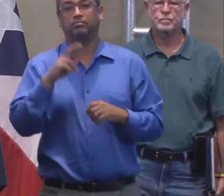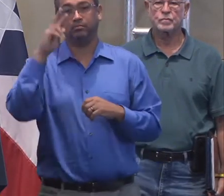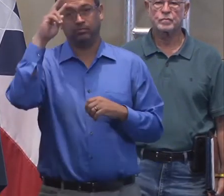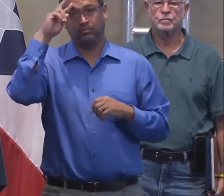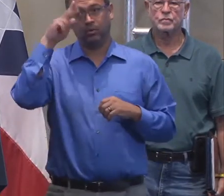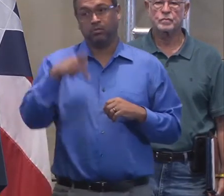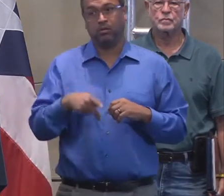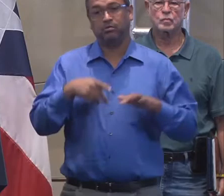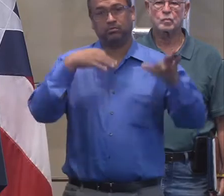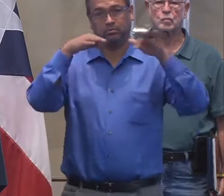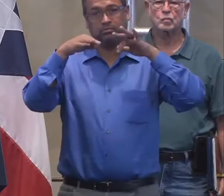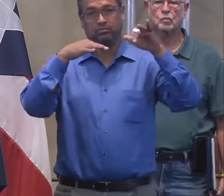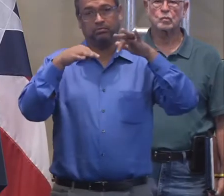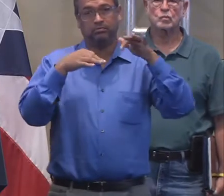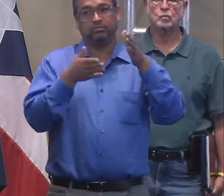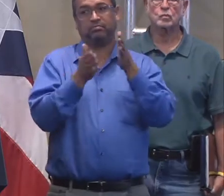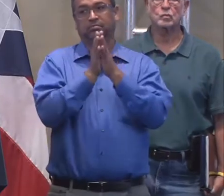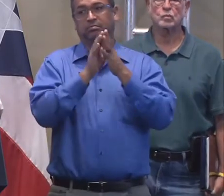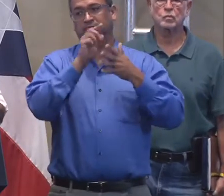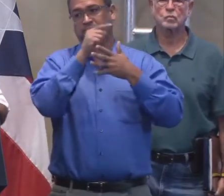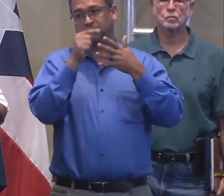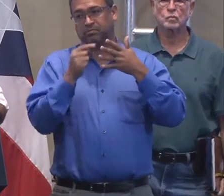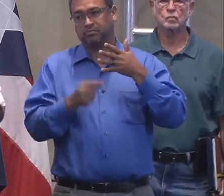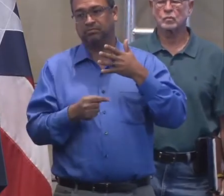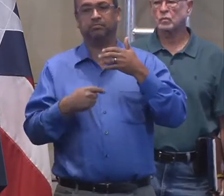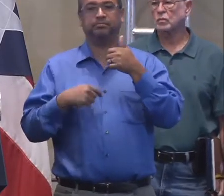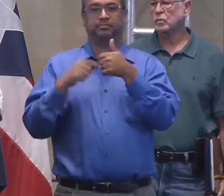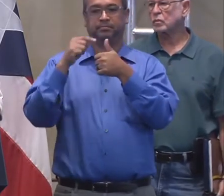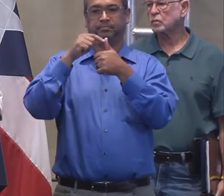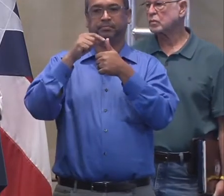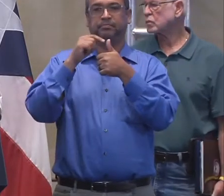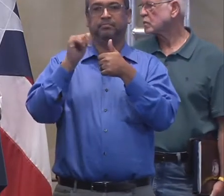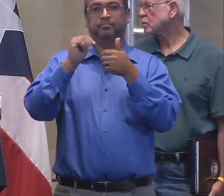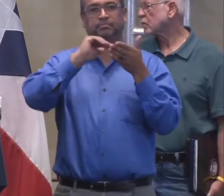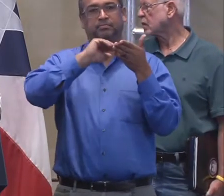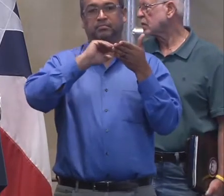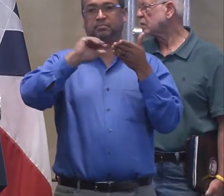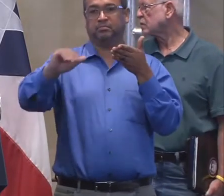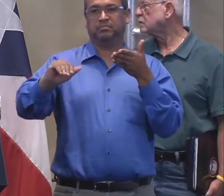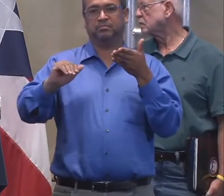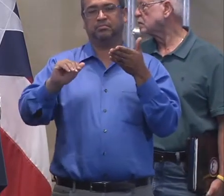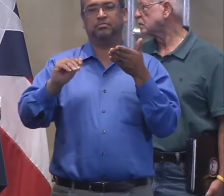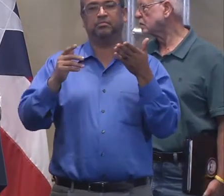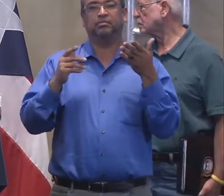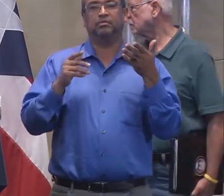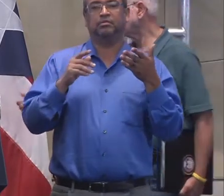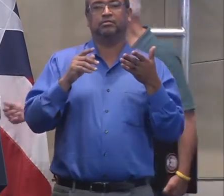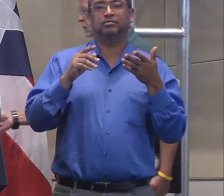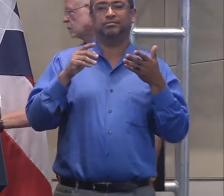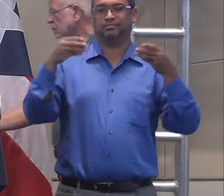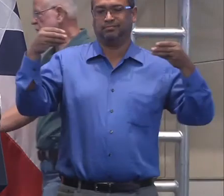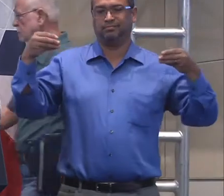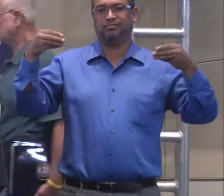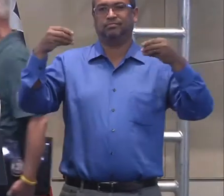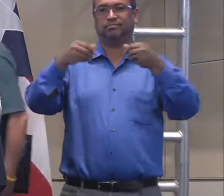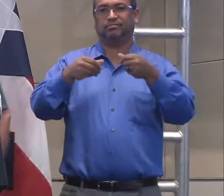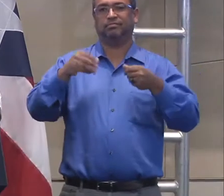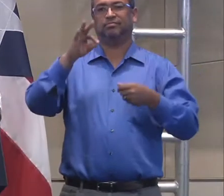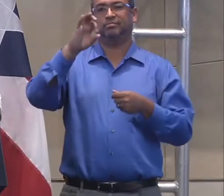that we have. Number one, we've asked for the waiver from FEMA's permanent work,